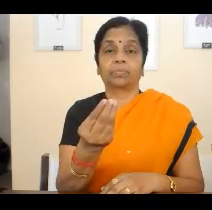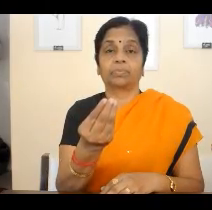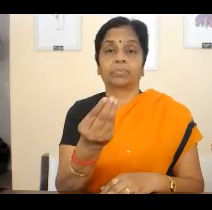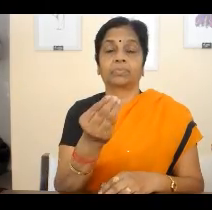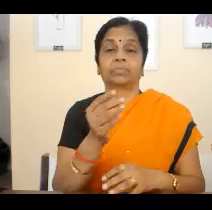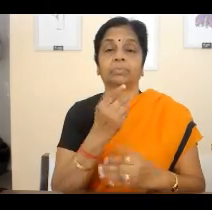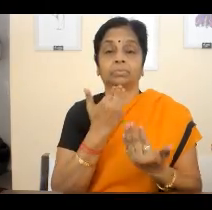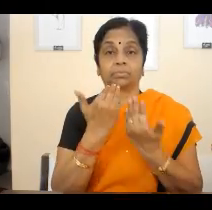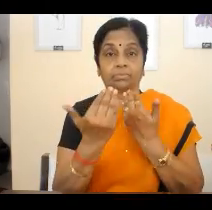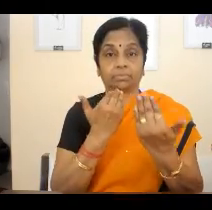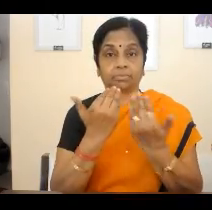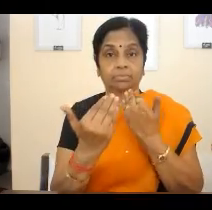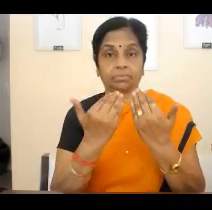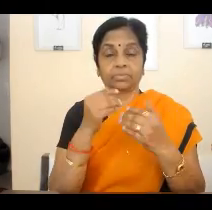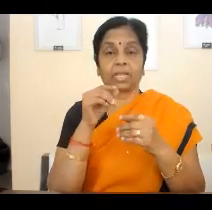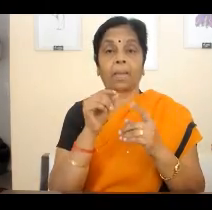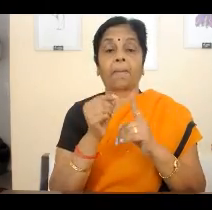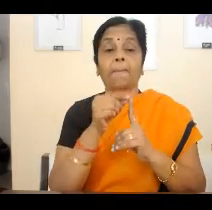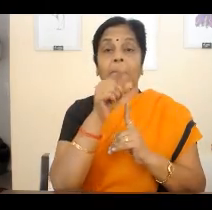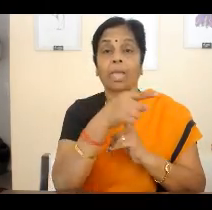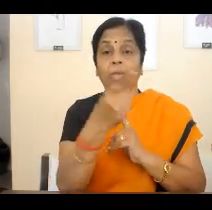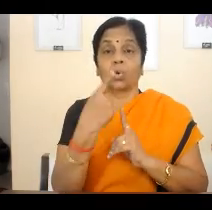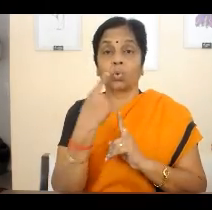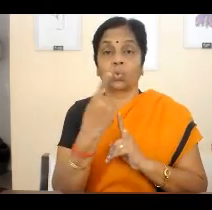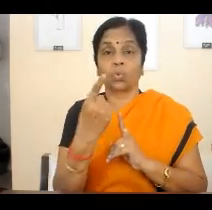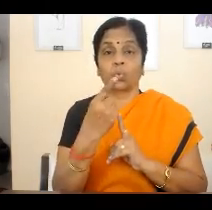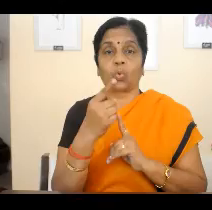discussed prior to this new law.